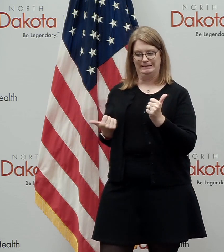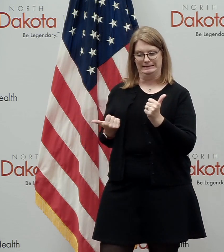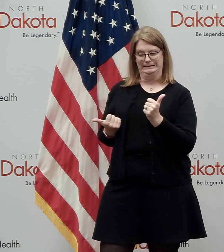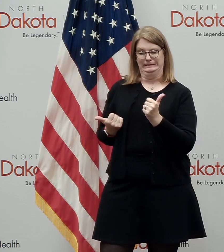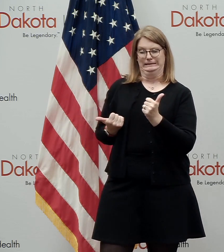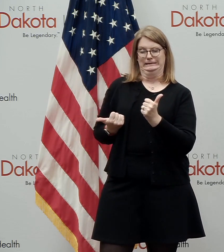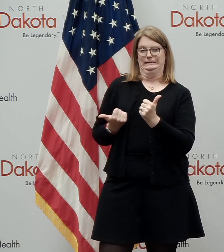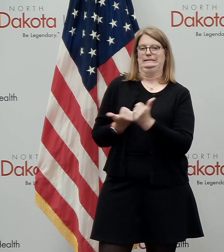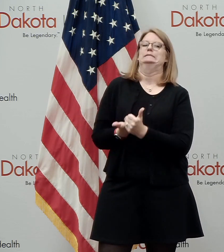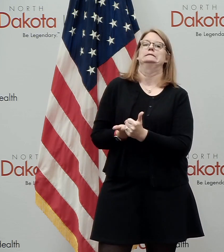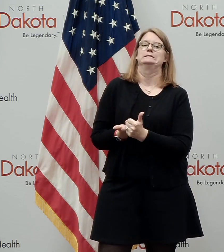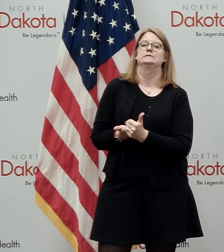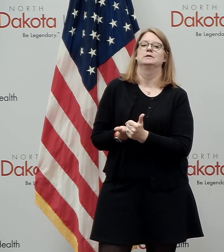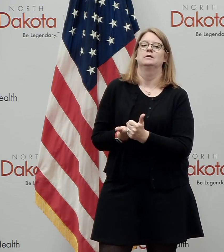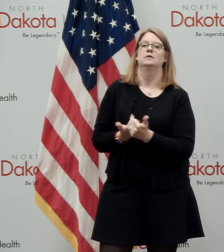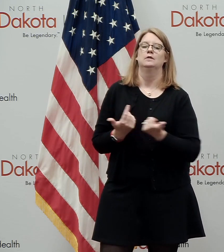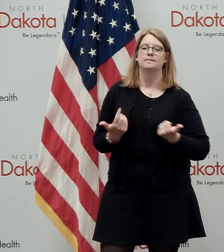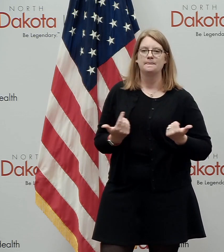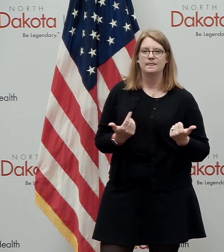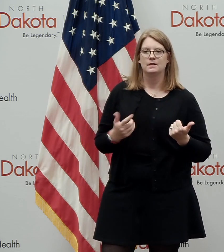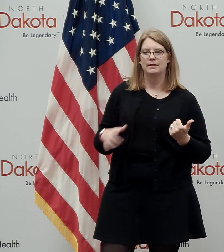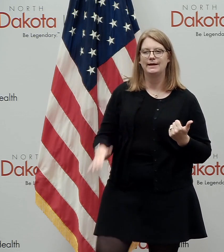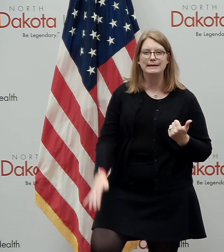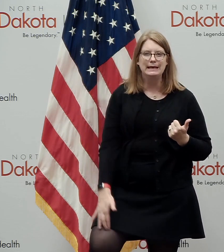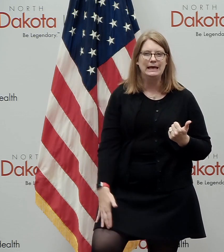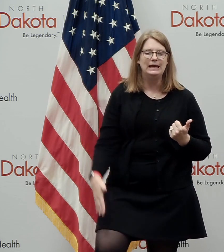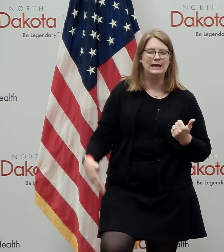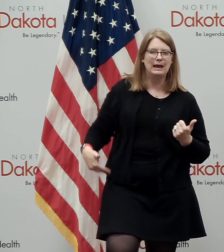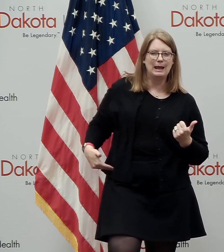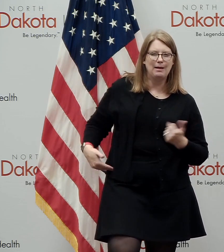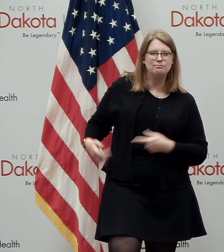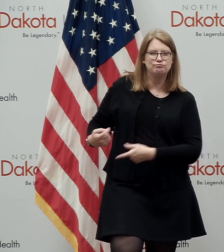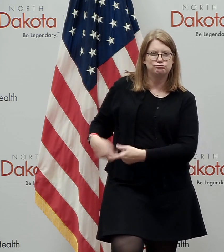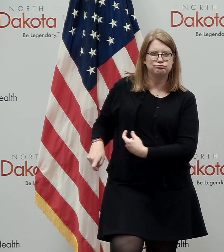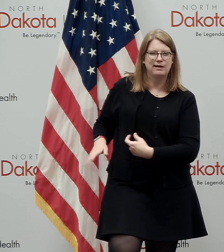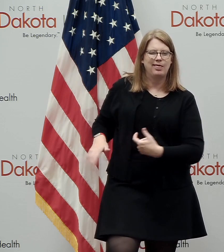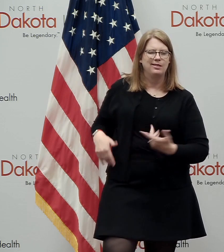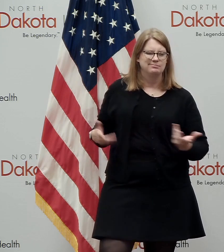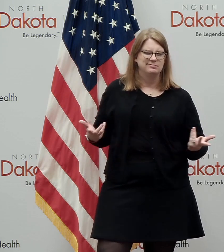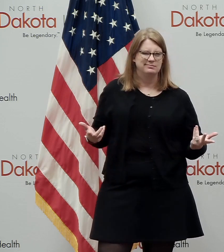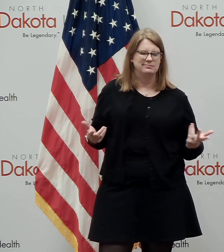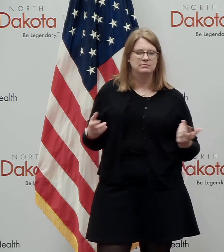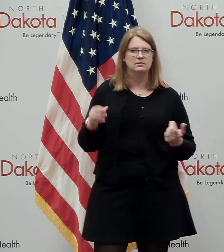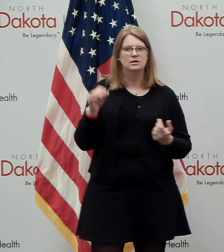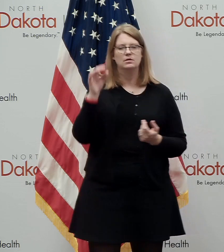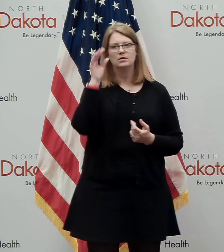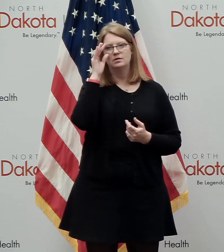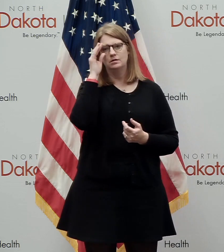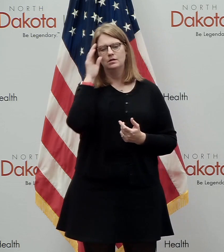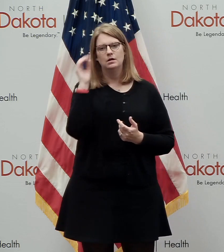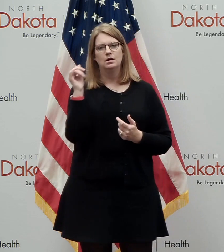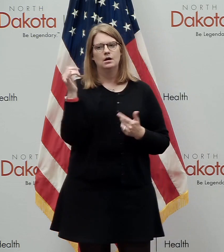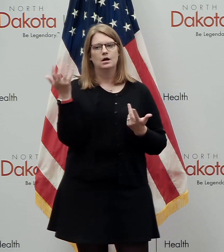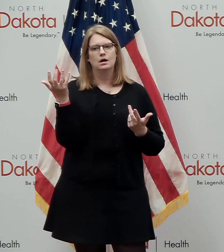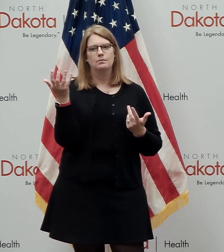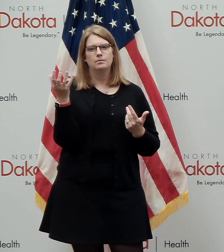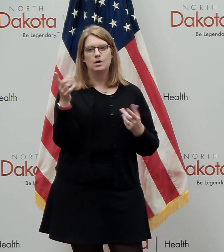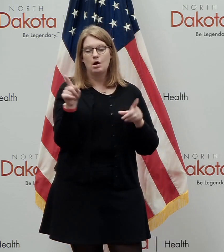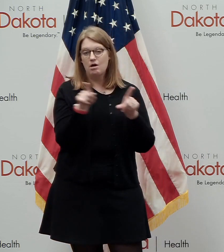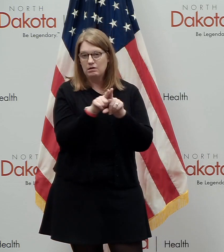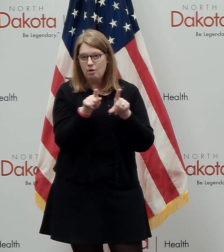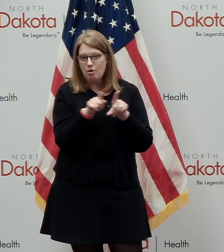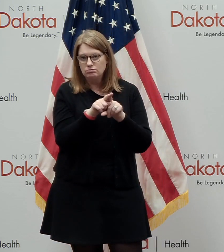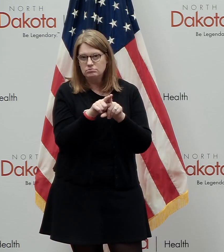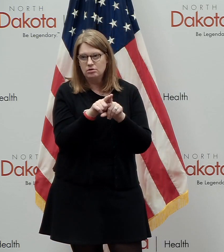of, call them, knee surgeries, hip surgeries, I mean, whatever it is that might be elective on an orthopedic standpoint. And we also,